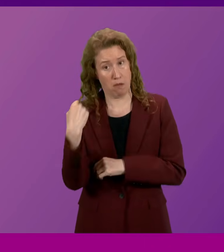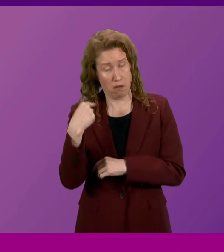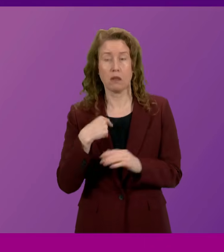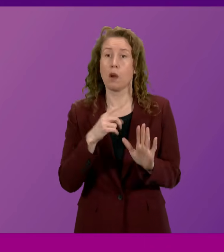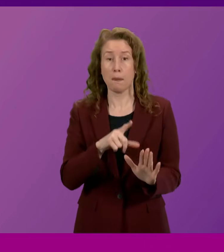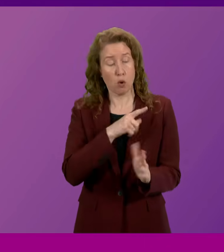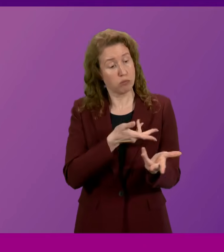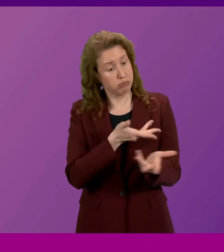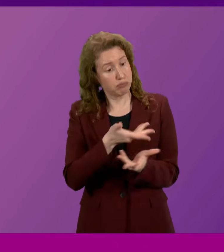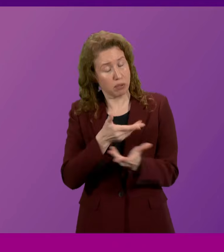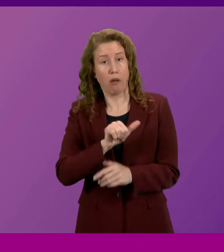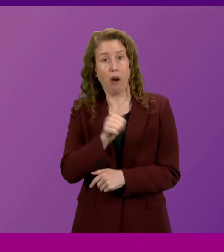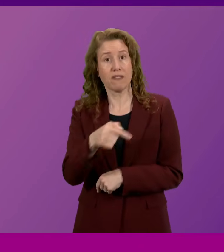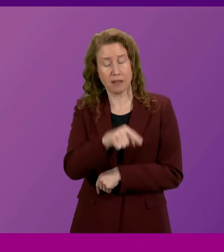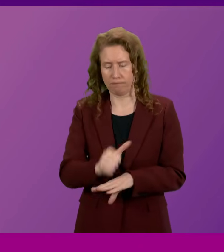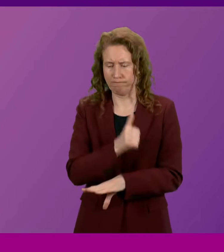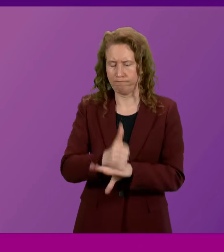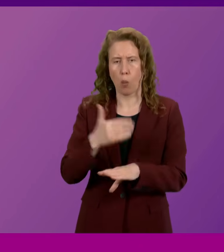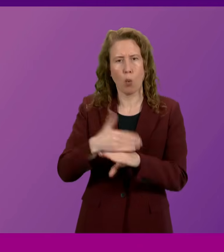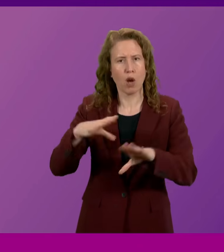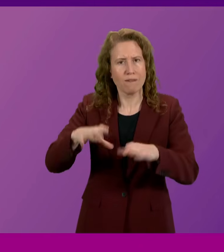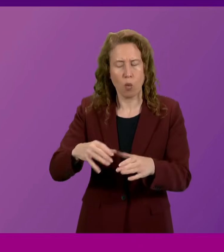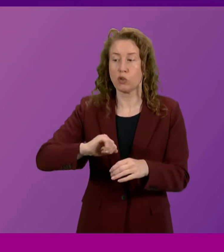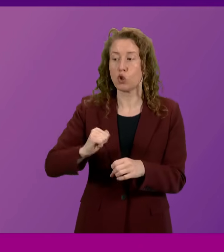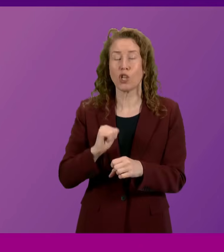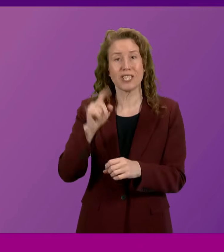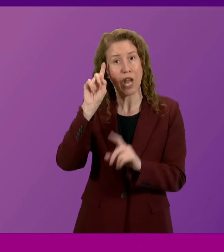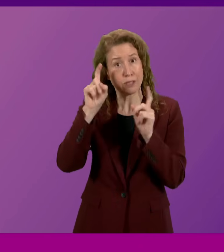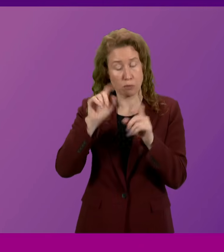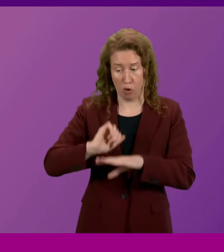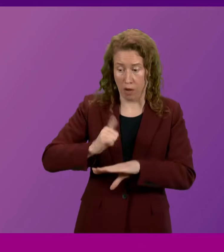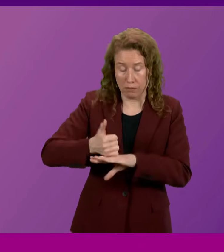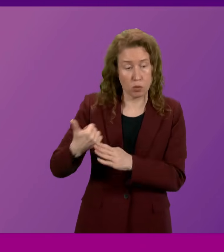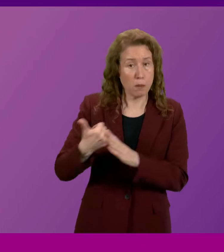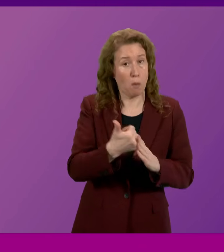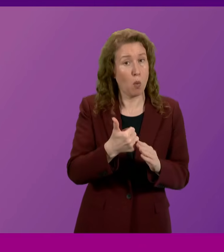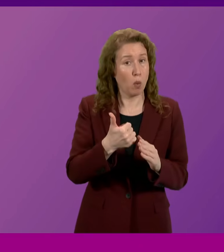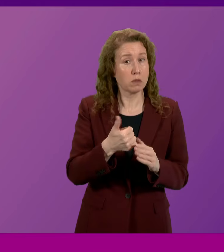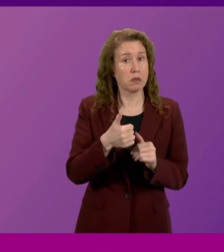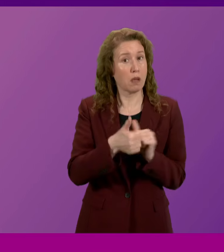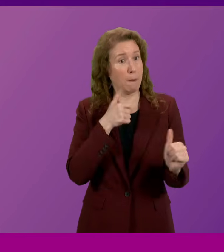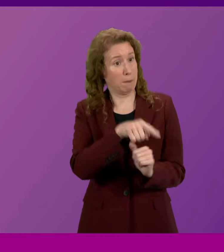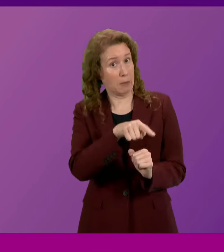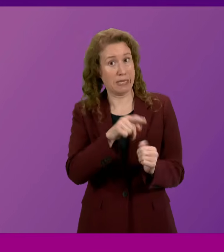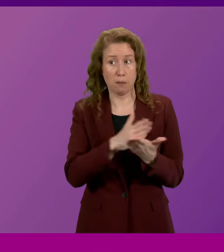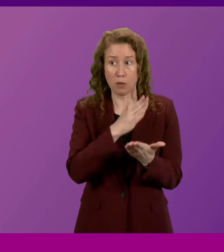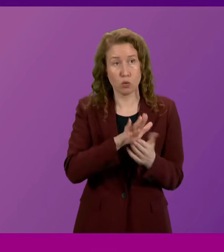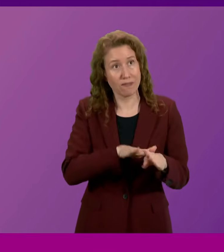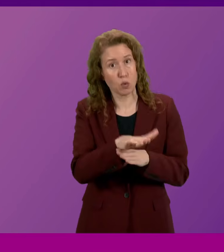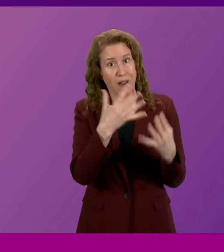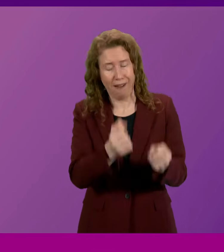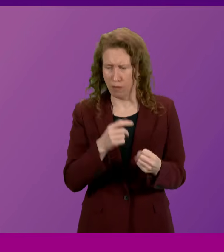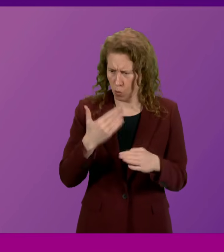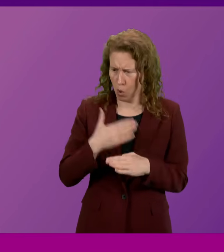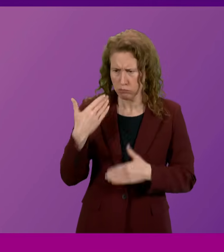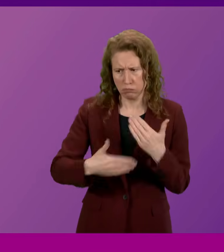that interaction, we established work for Scottish Enterprise with the company to support the company in securing its future. So that work was